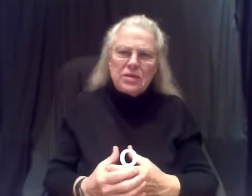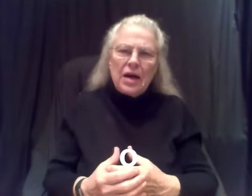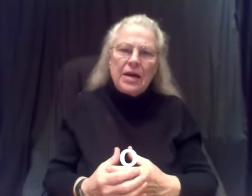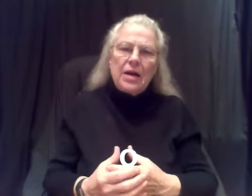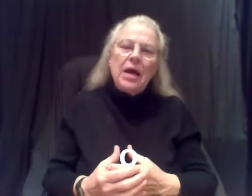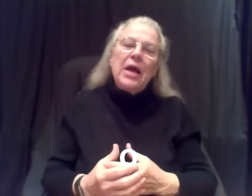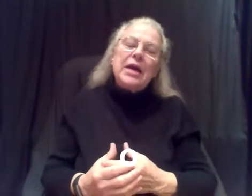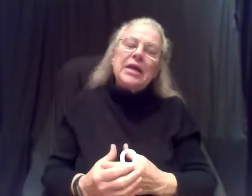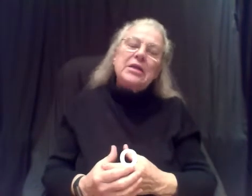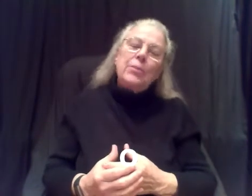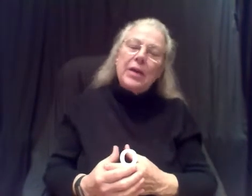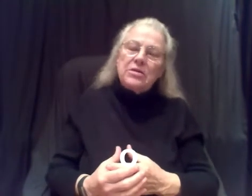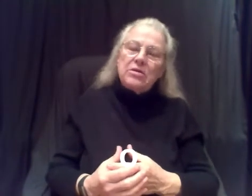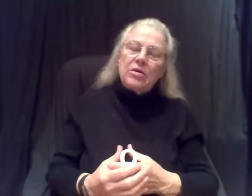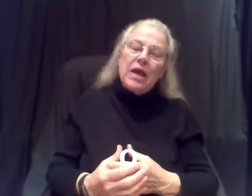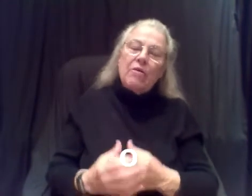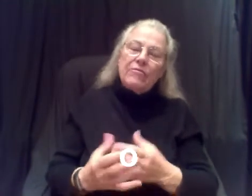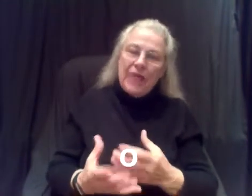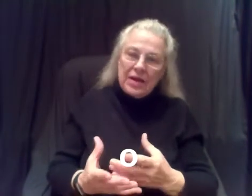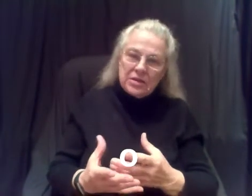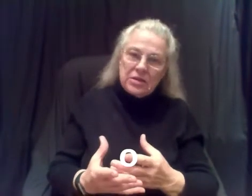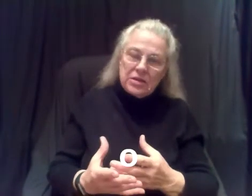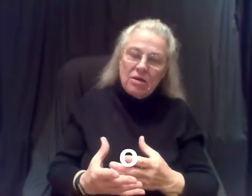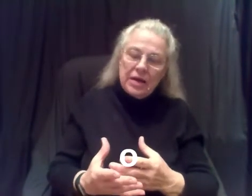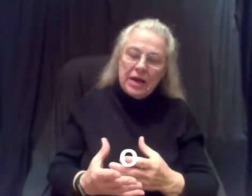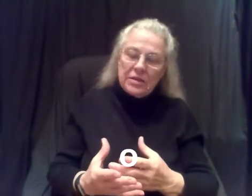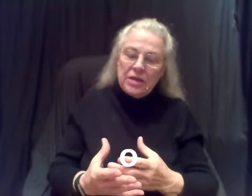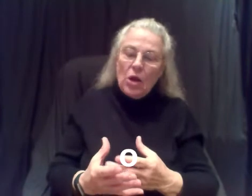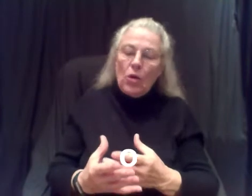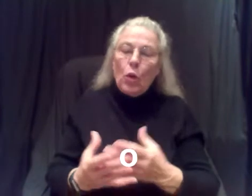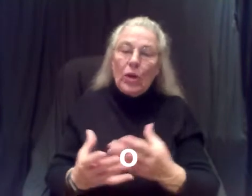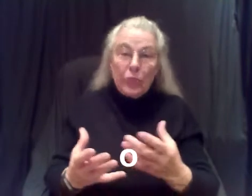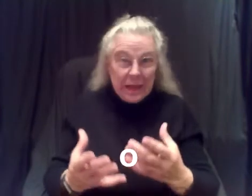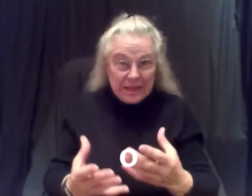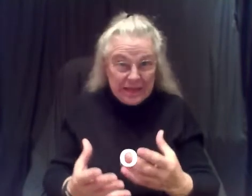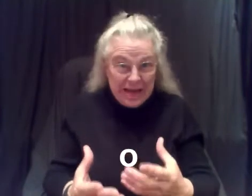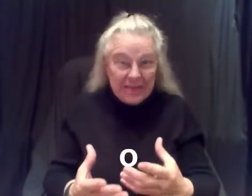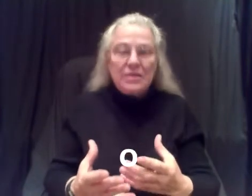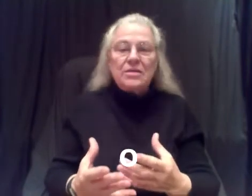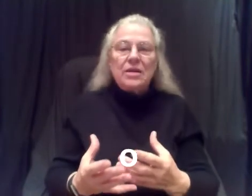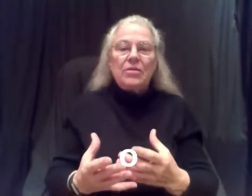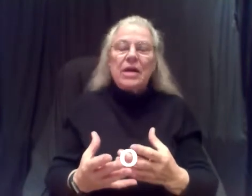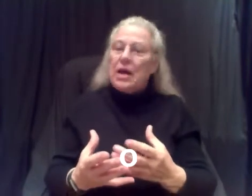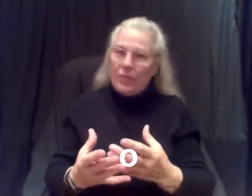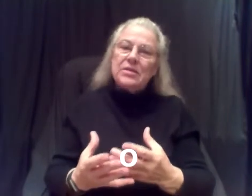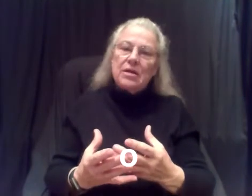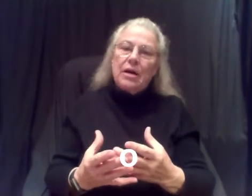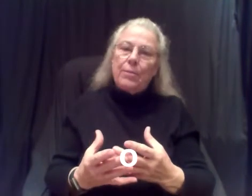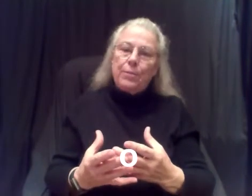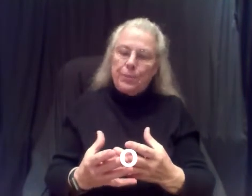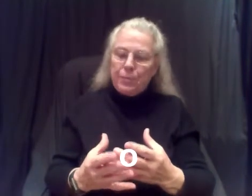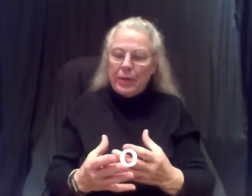it. It depends on how fast the song is, whether it's necessary, and that's a big part